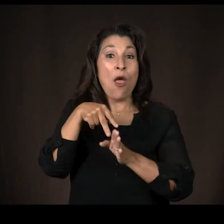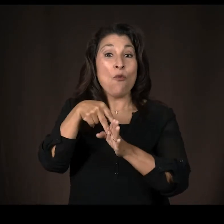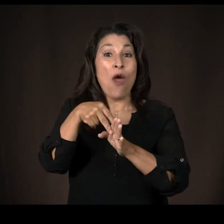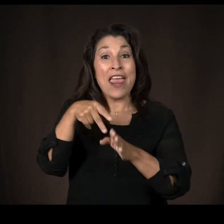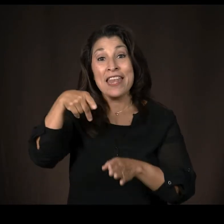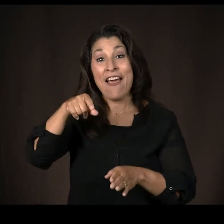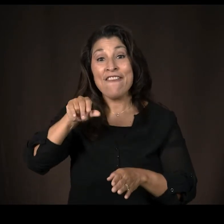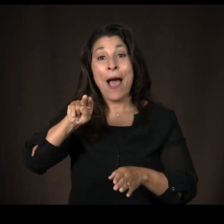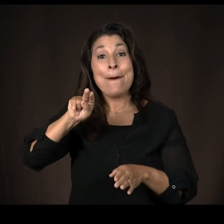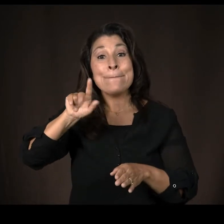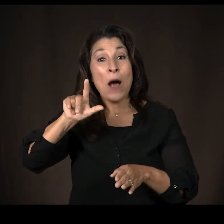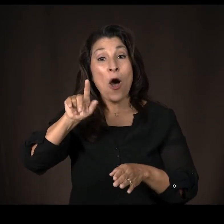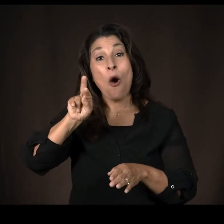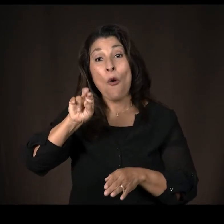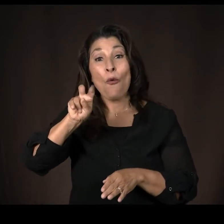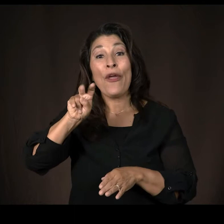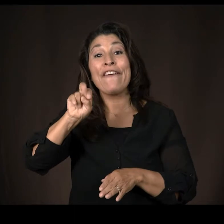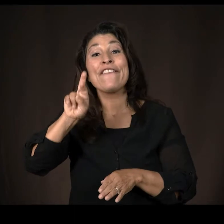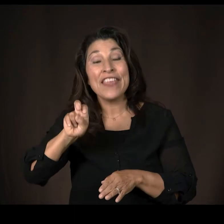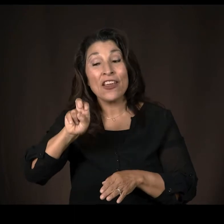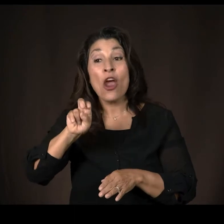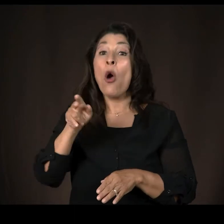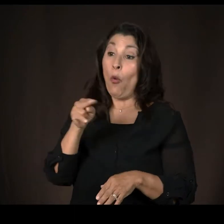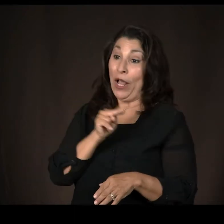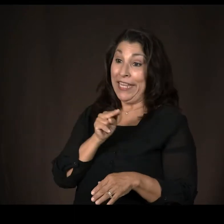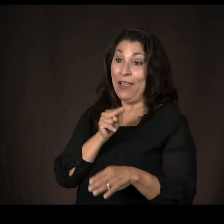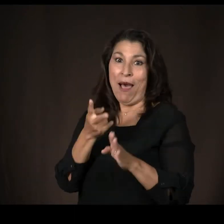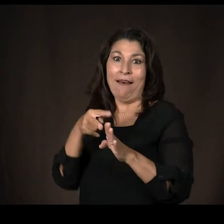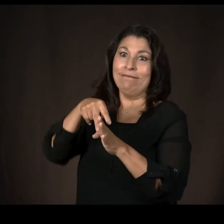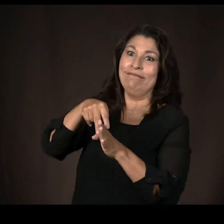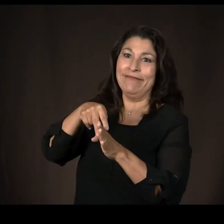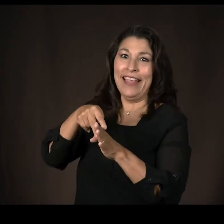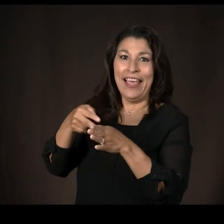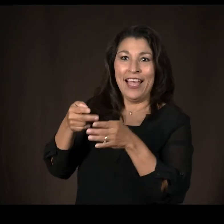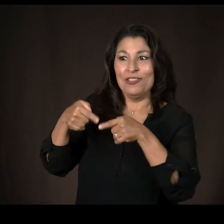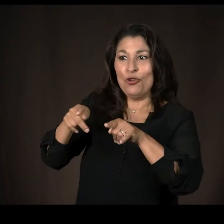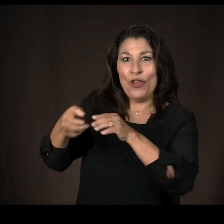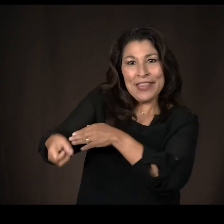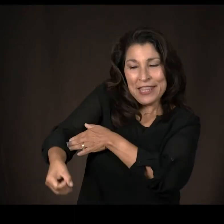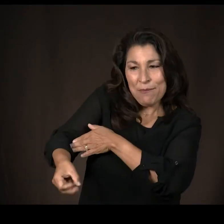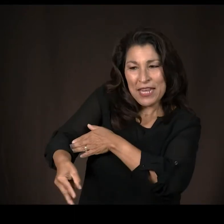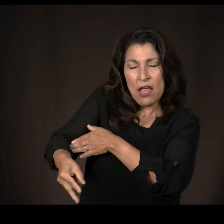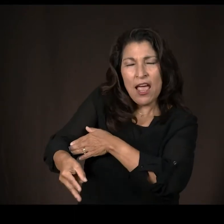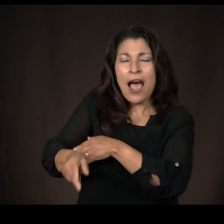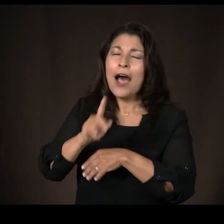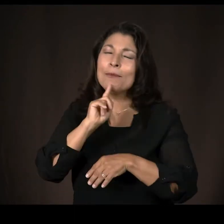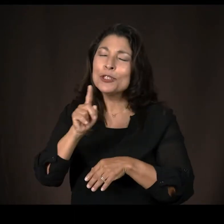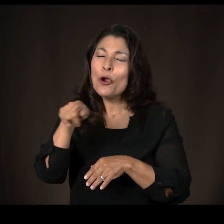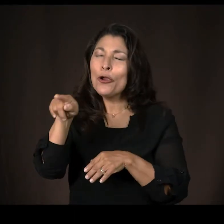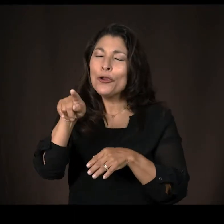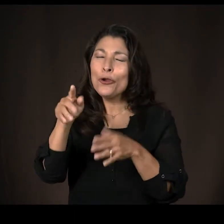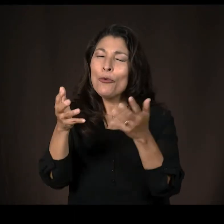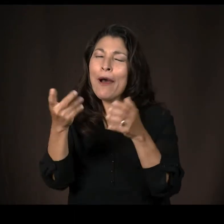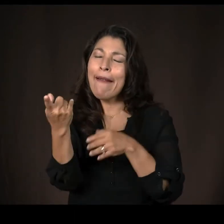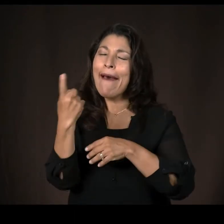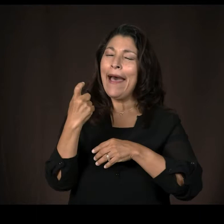Jerusalem. Now, I'm sure some of you, by the way, are dying to ask me, Rick, why was one of the gates of Jerusalem called the Dung Gate? Well,